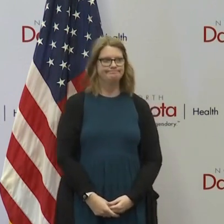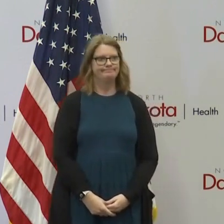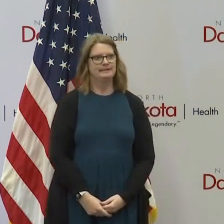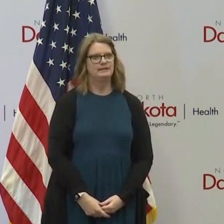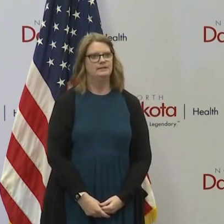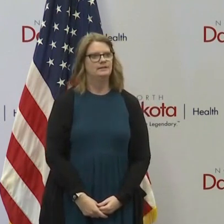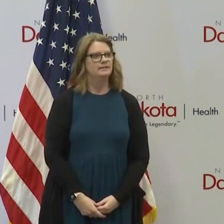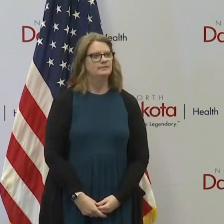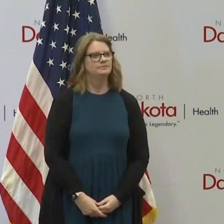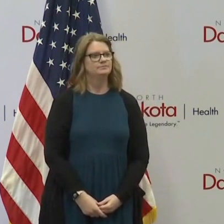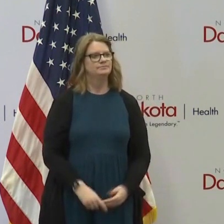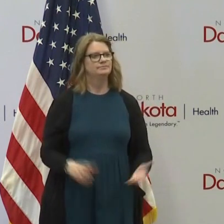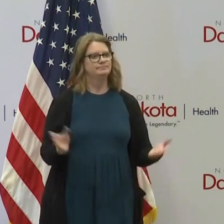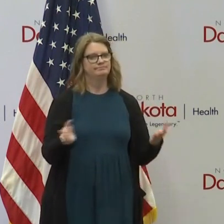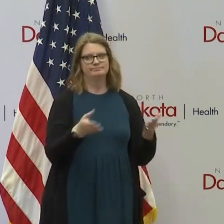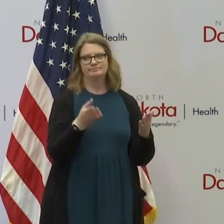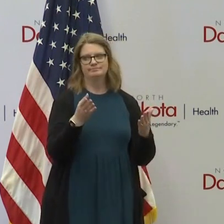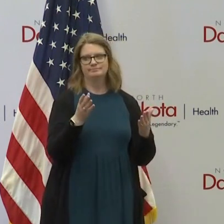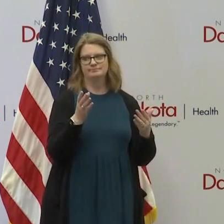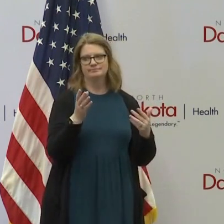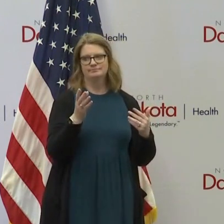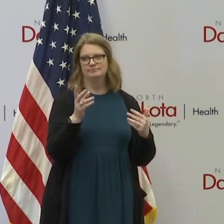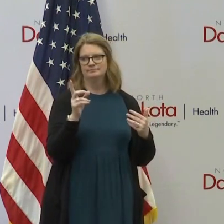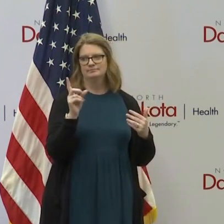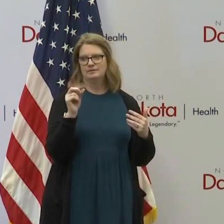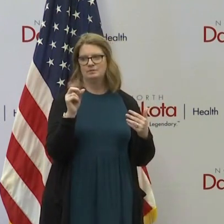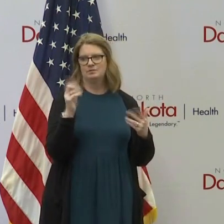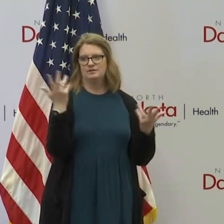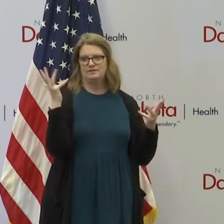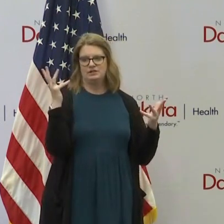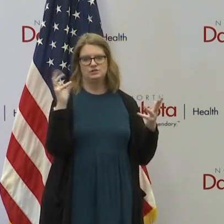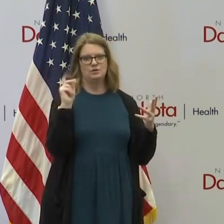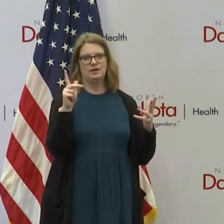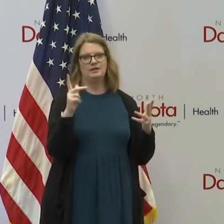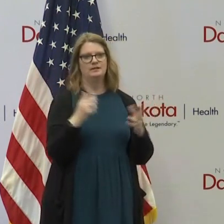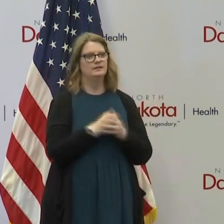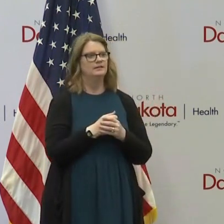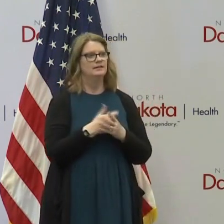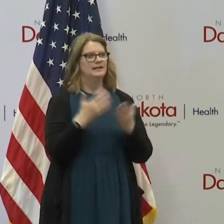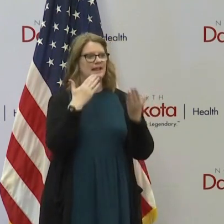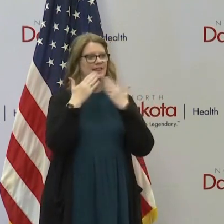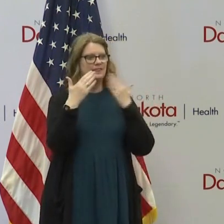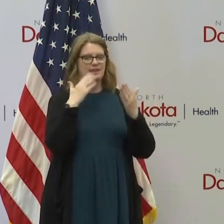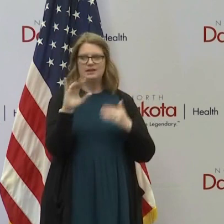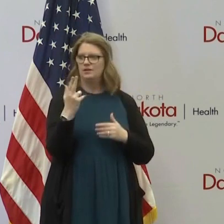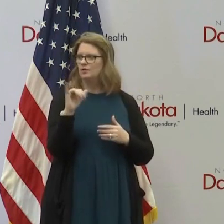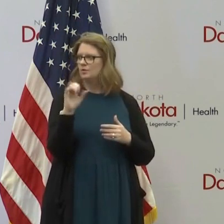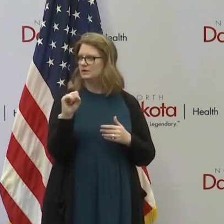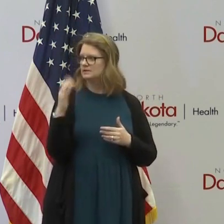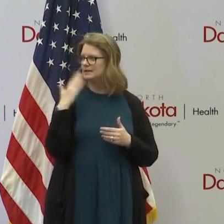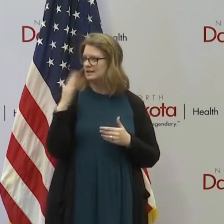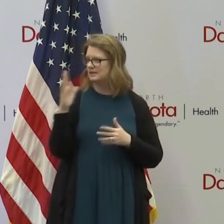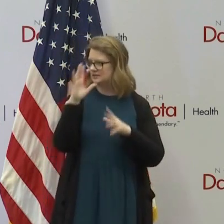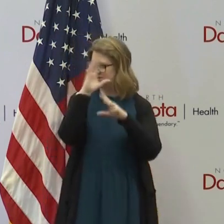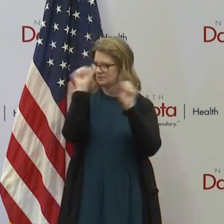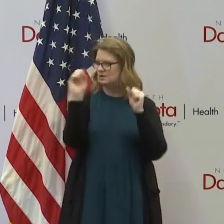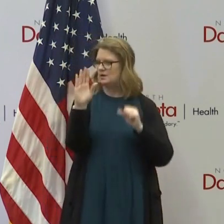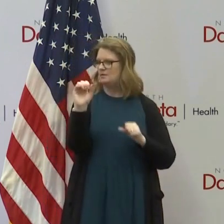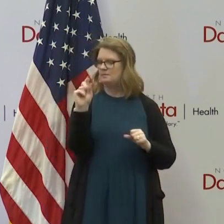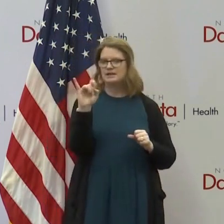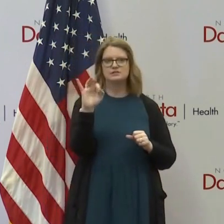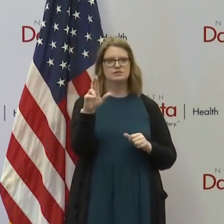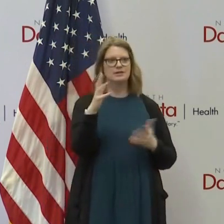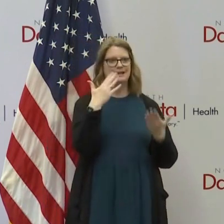Okay, I think you have one last one, Danny, or not? Good? Okay, listen, thank you, Chris. Thank you, Superintendent